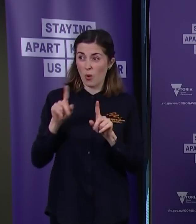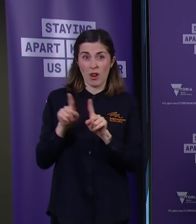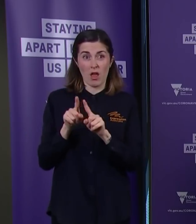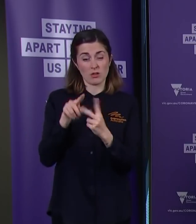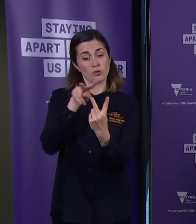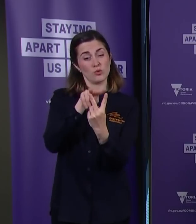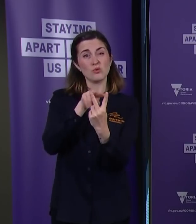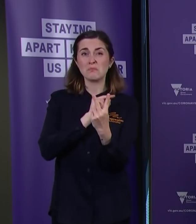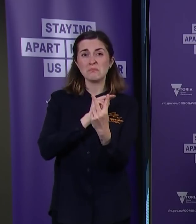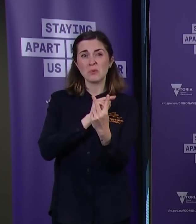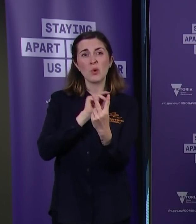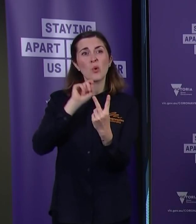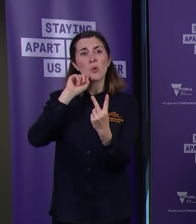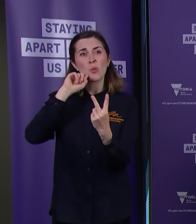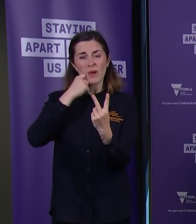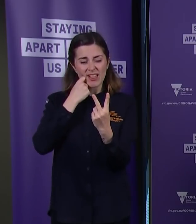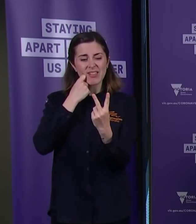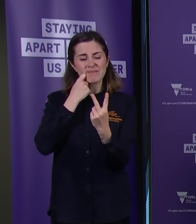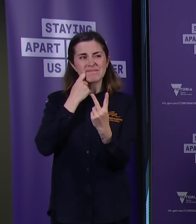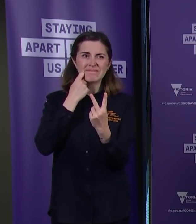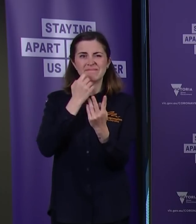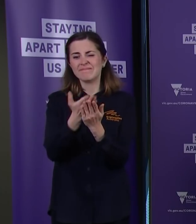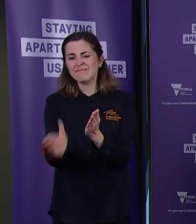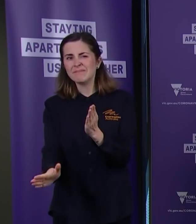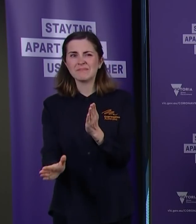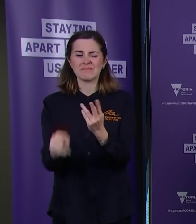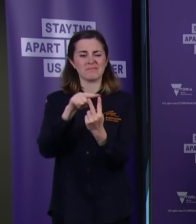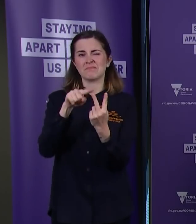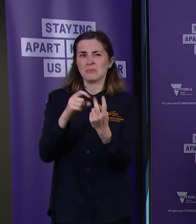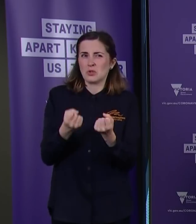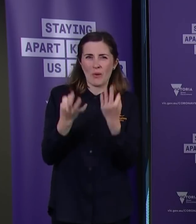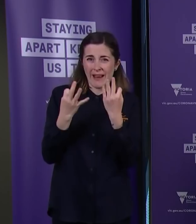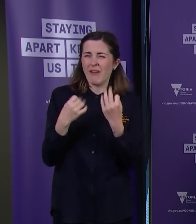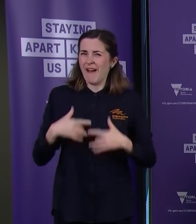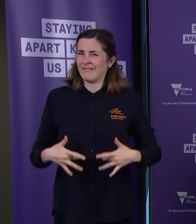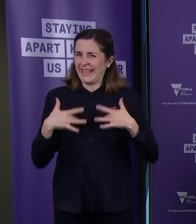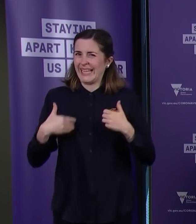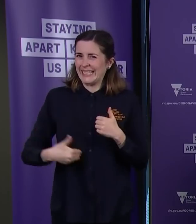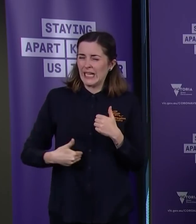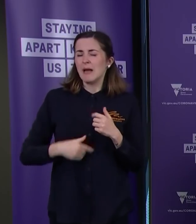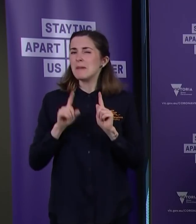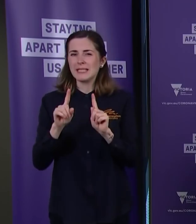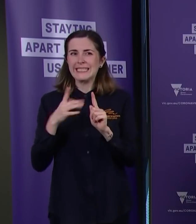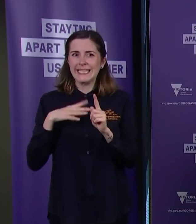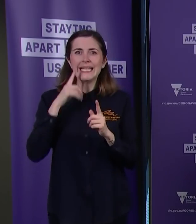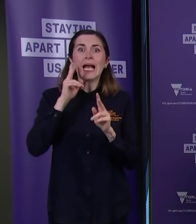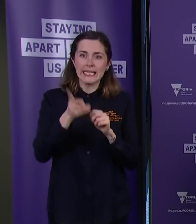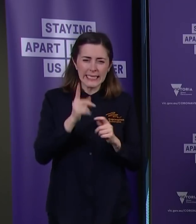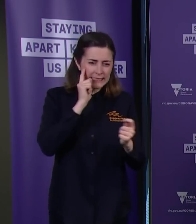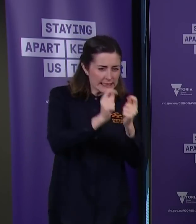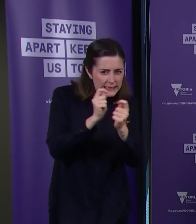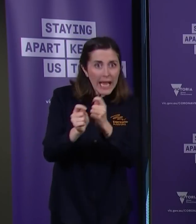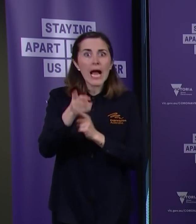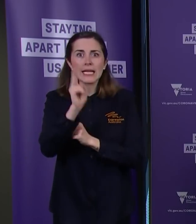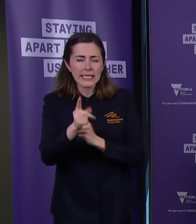they're likely to be finally classified as negative ultimately, but they do need to go through that, additional testing and